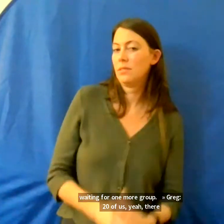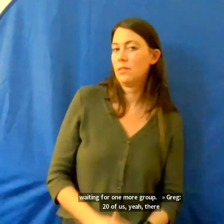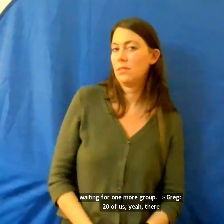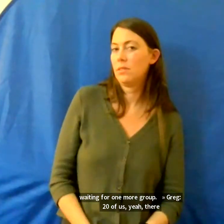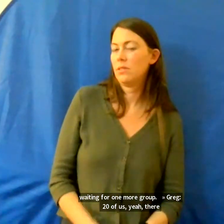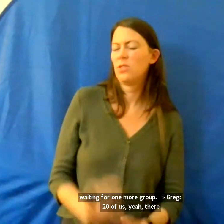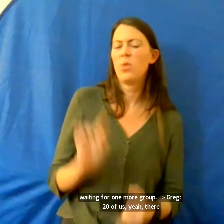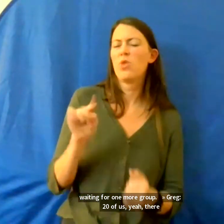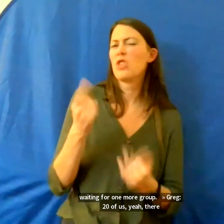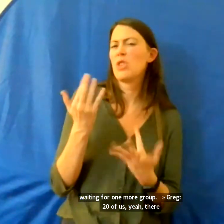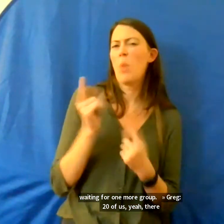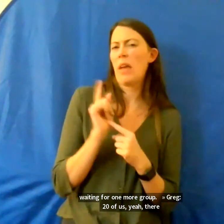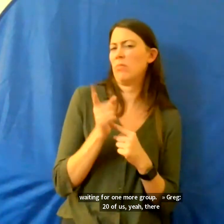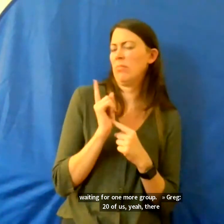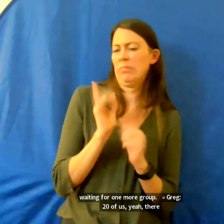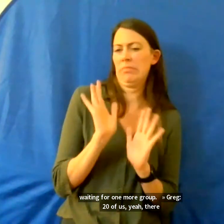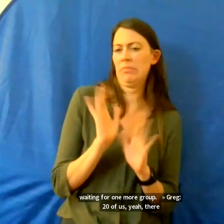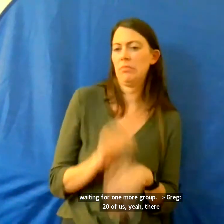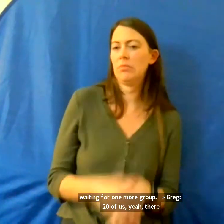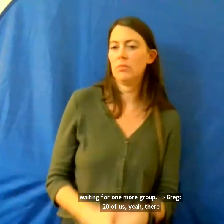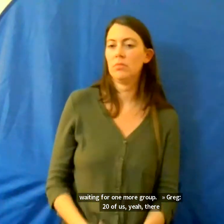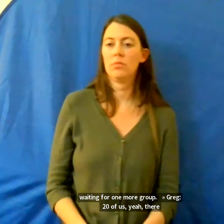moment. Okay.